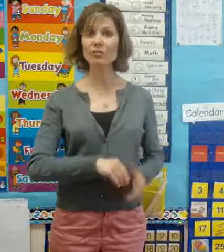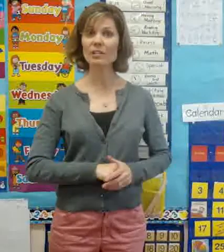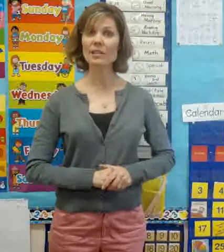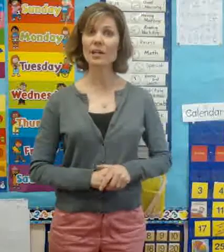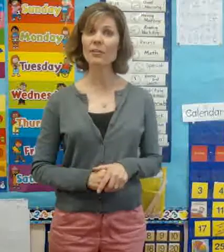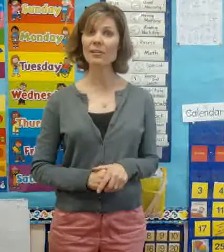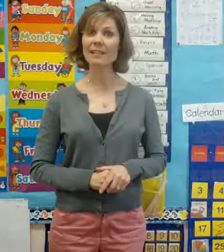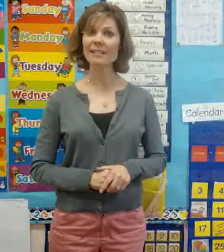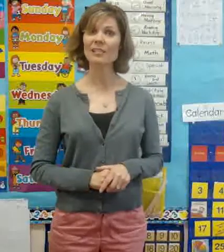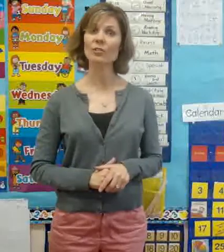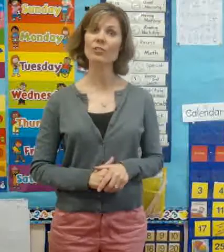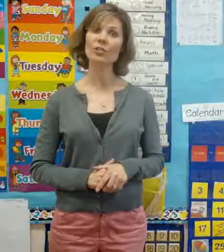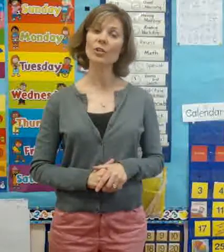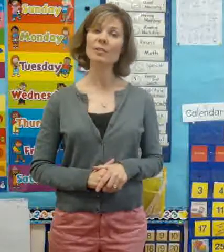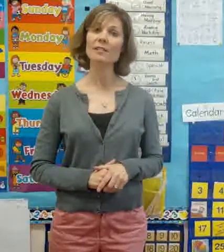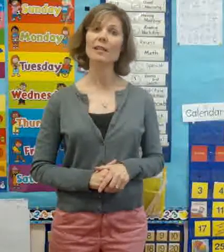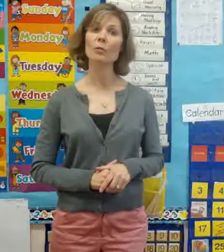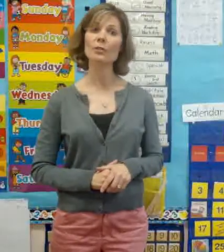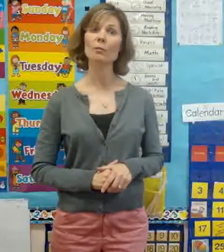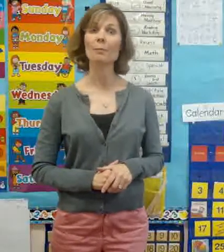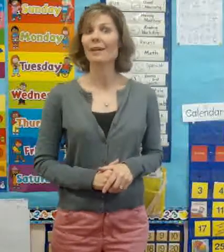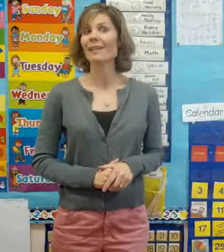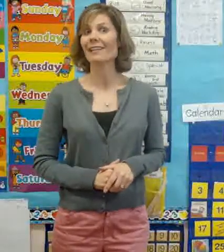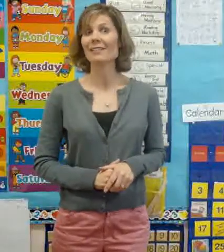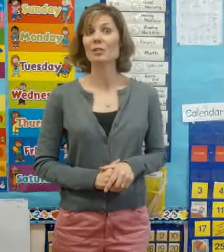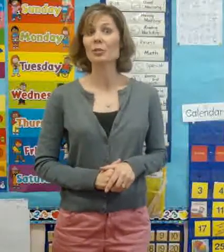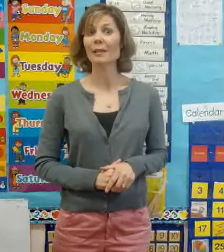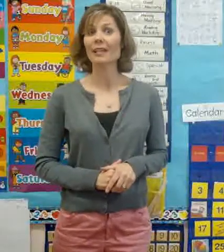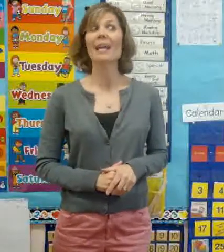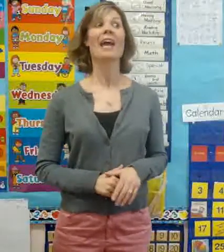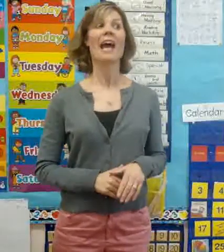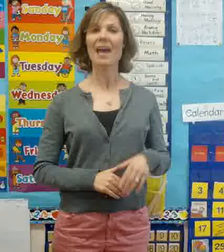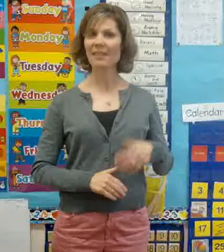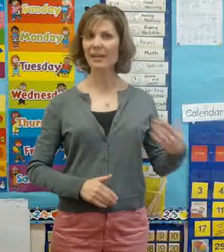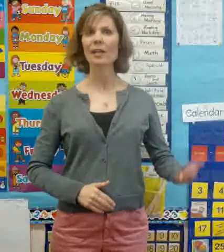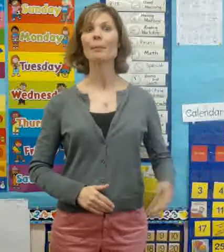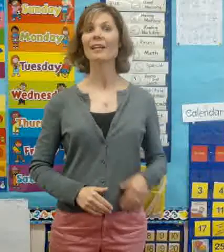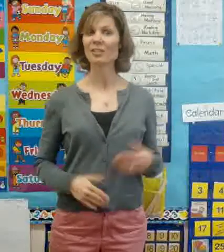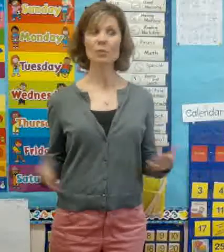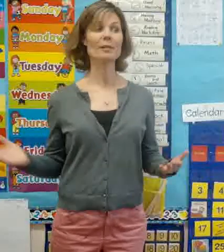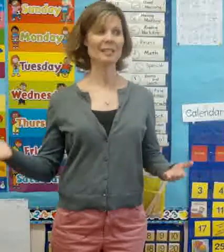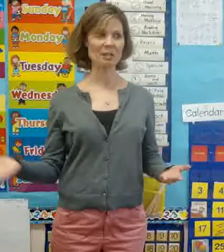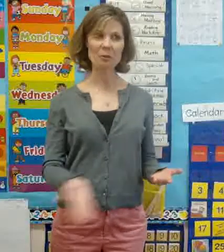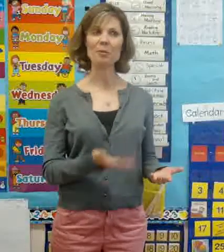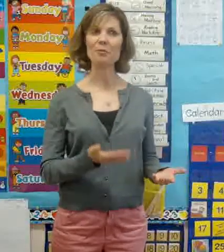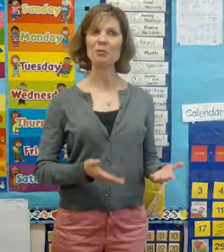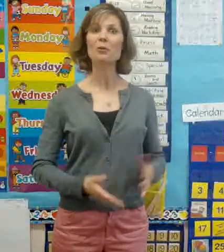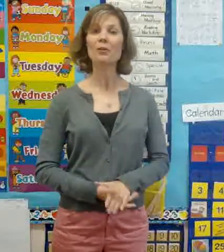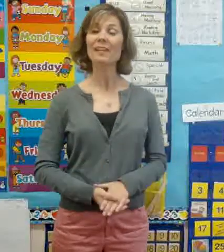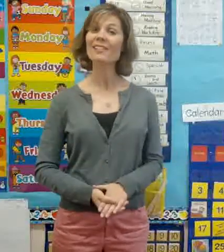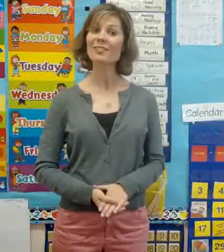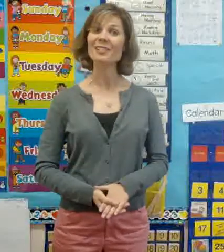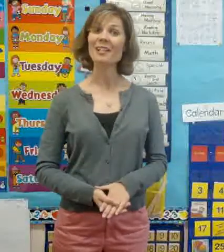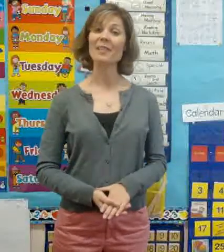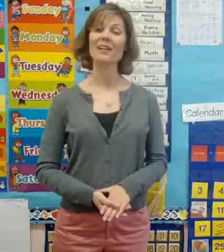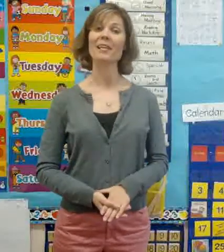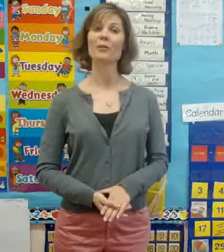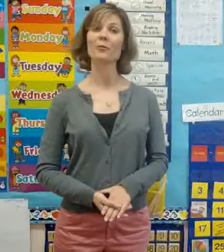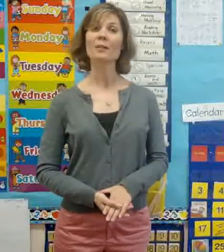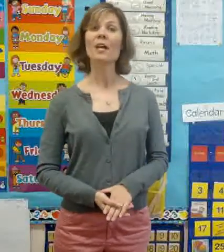children in the other classes start to notice, and they wonder what my class is doing, and they pick up on it too. As they're going through the door, they start to sign thank you. So